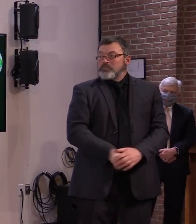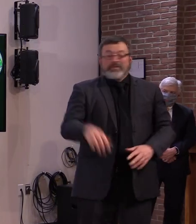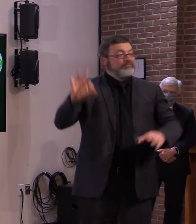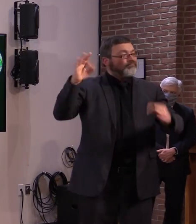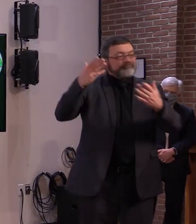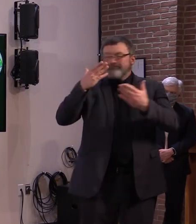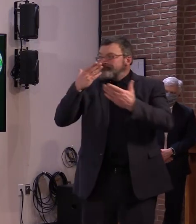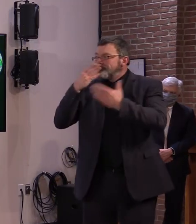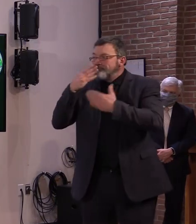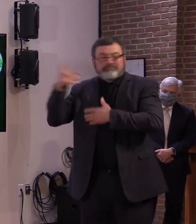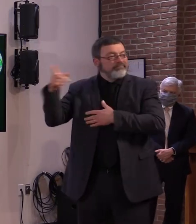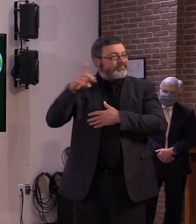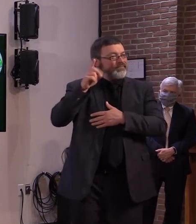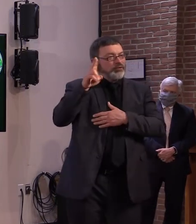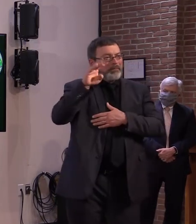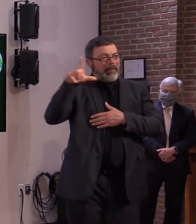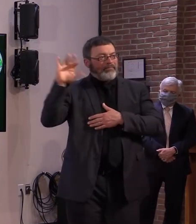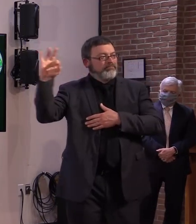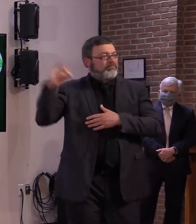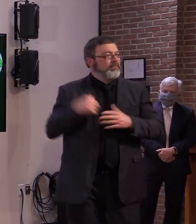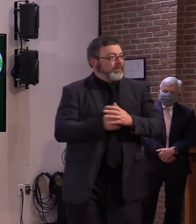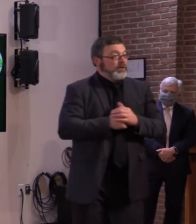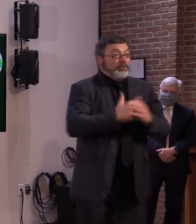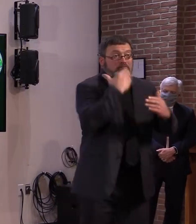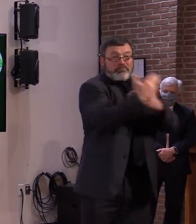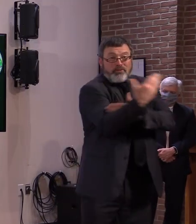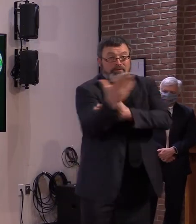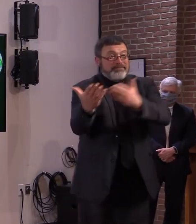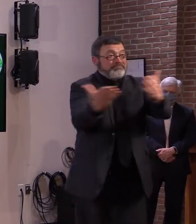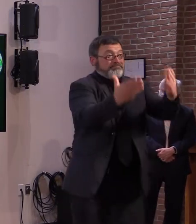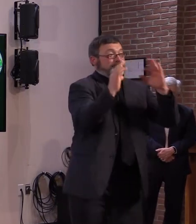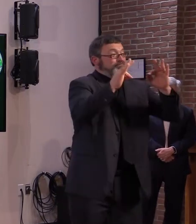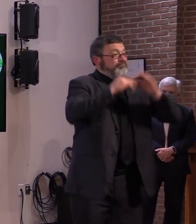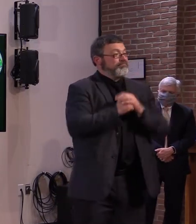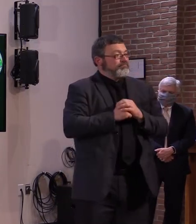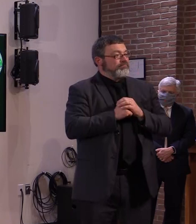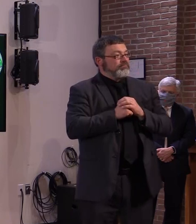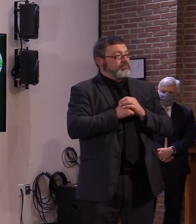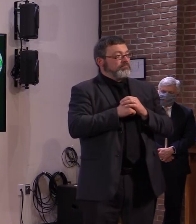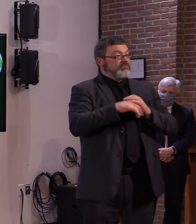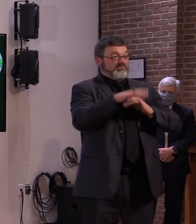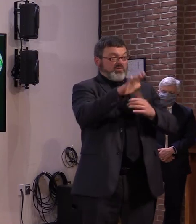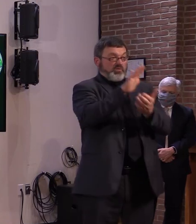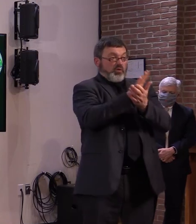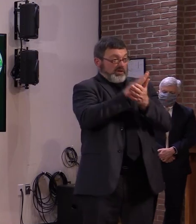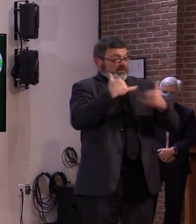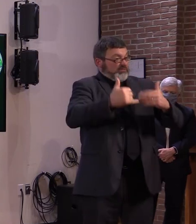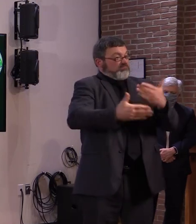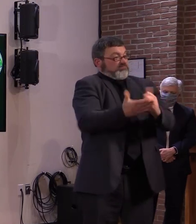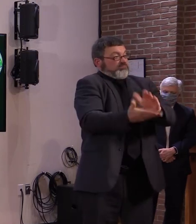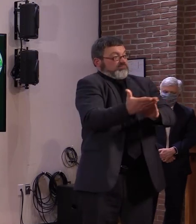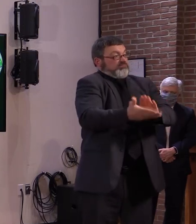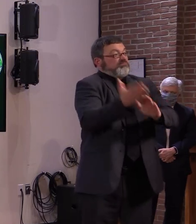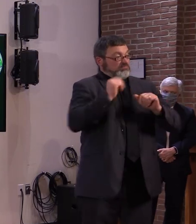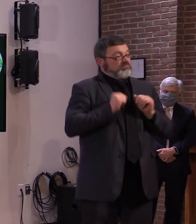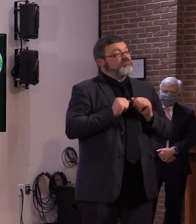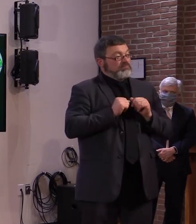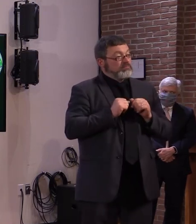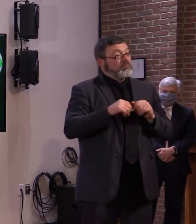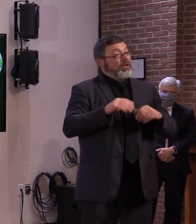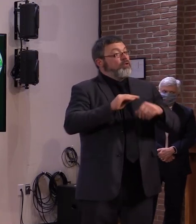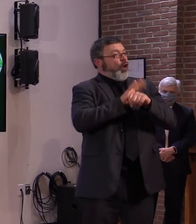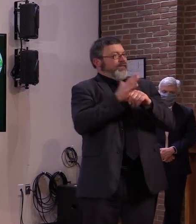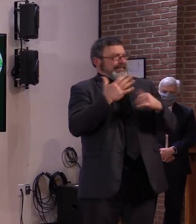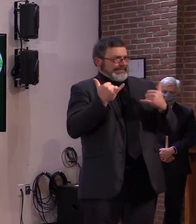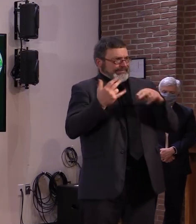Well, thank you, Dr. Bell. Good morning. Our schools continue to operate safely during the COVID-19 pandemic. We're not seeing